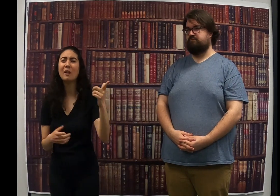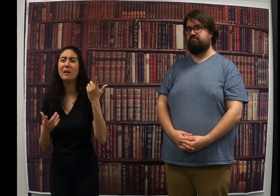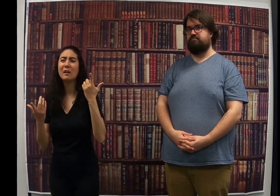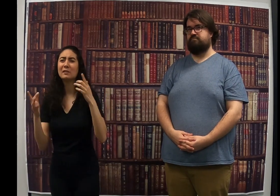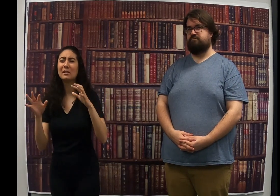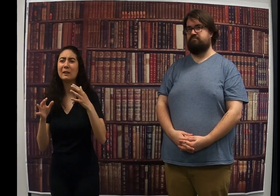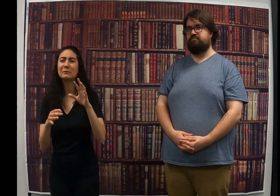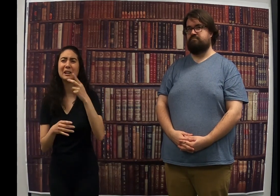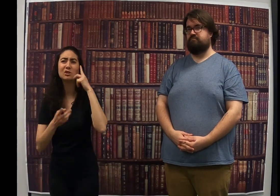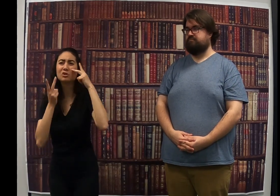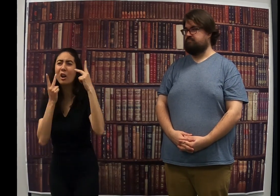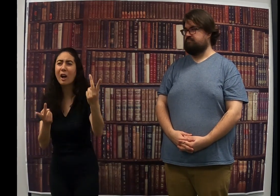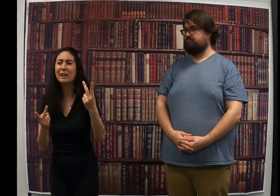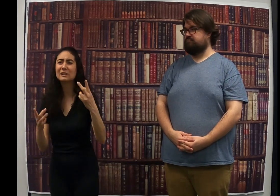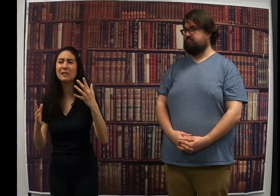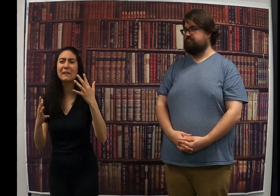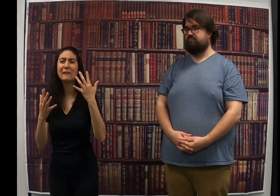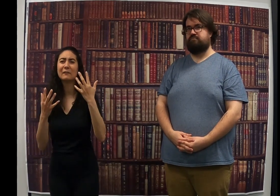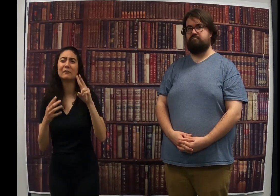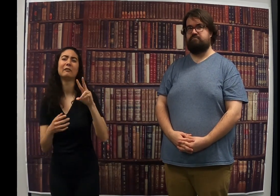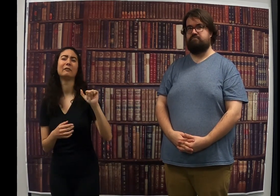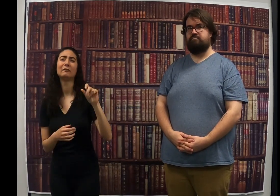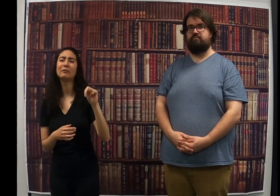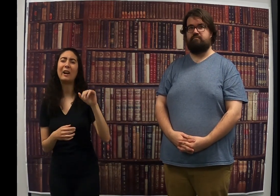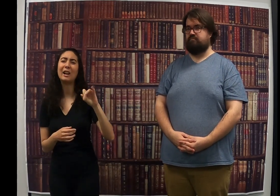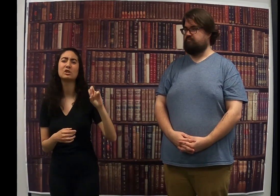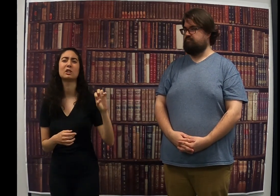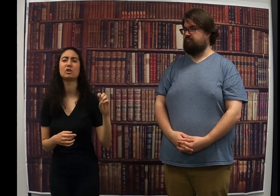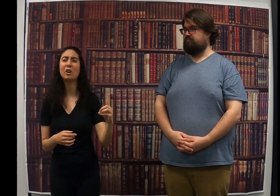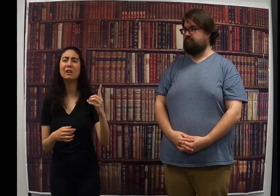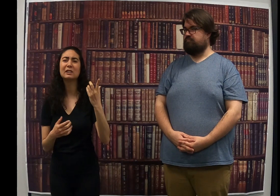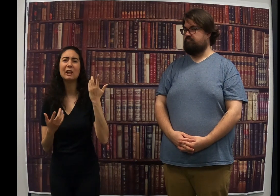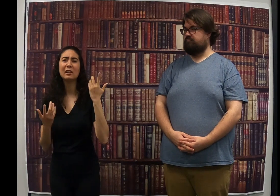As he saw it vanishing, he cried out,